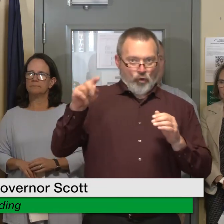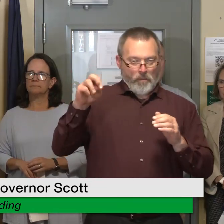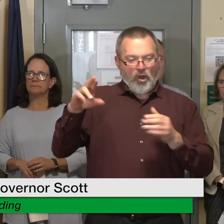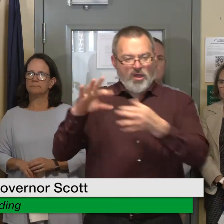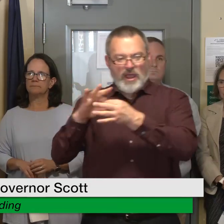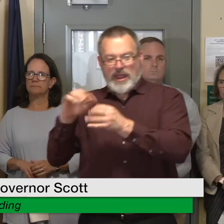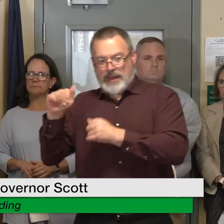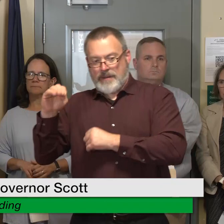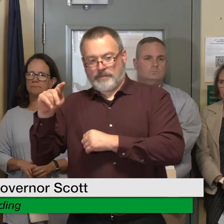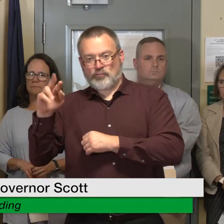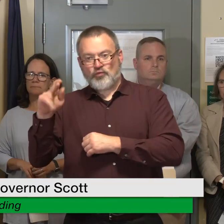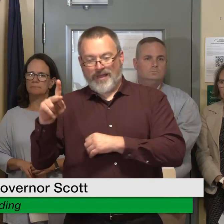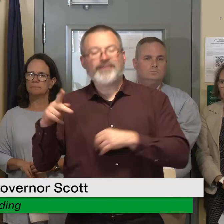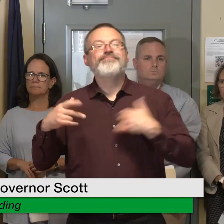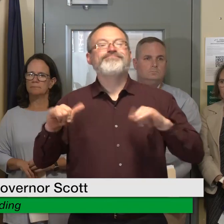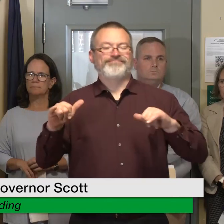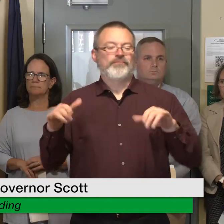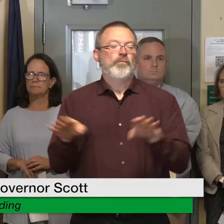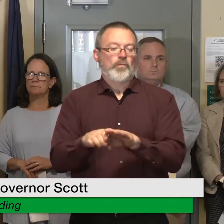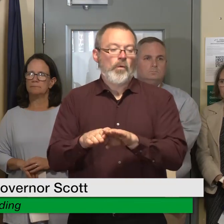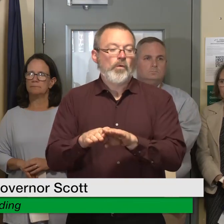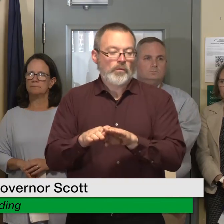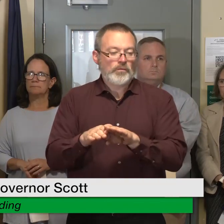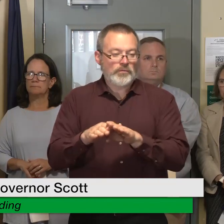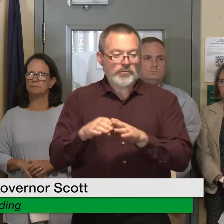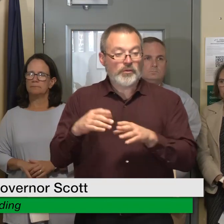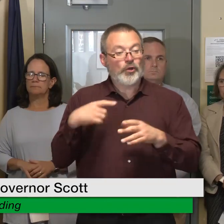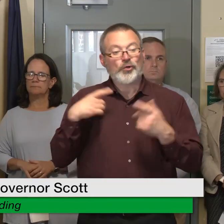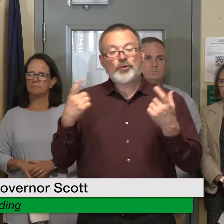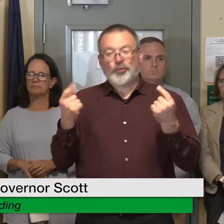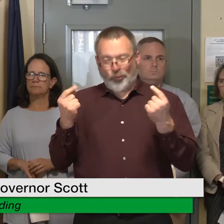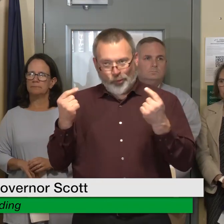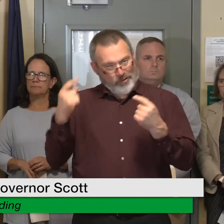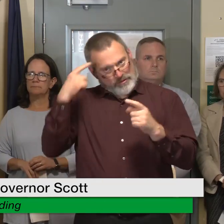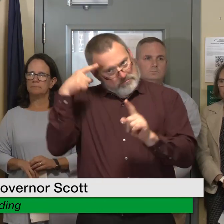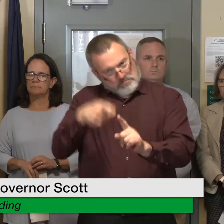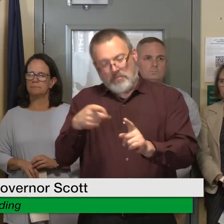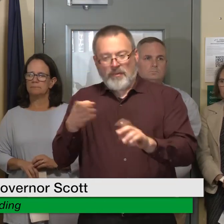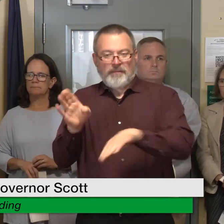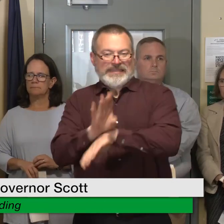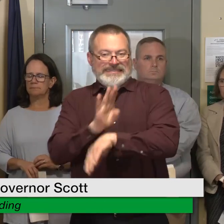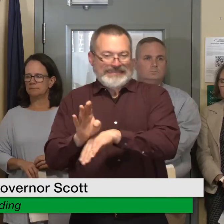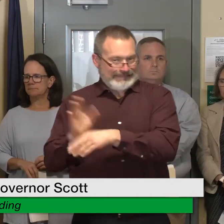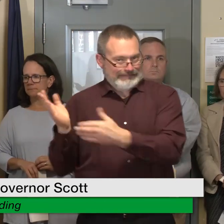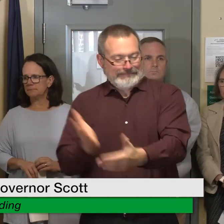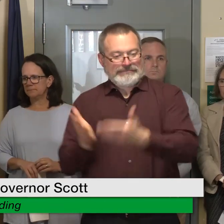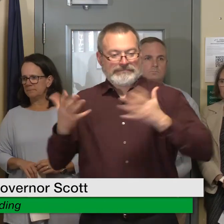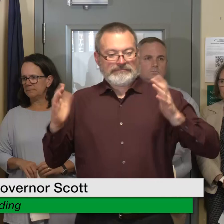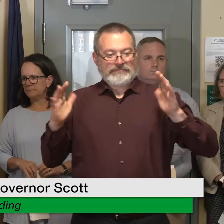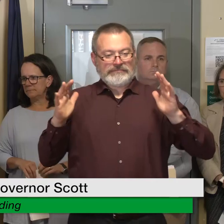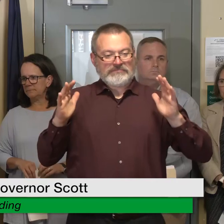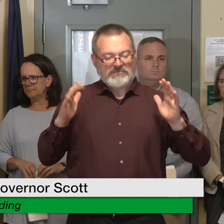closed, including freight from NECR. And that may be a week, week and a half as well.